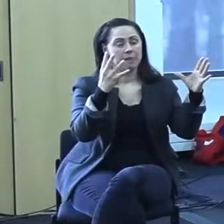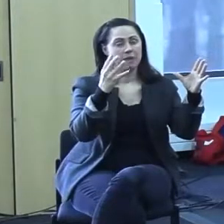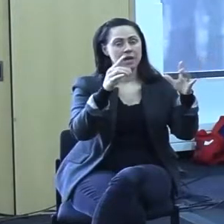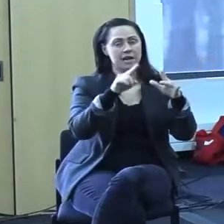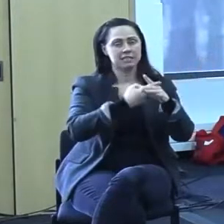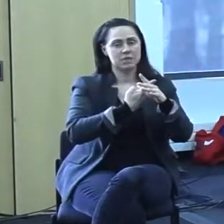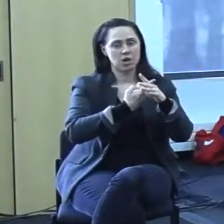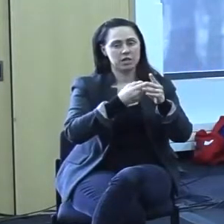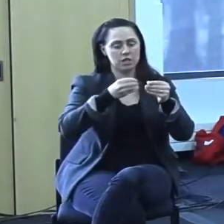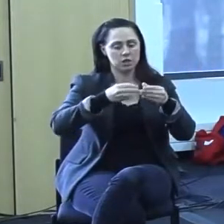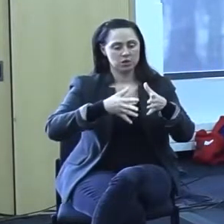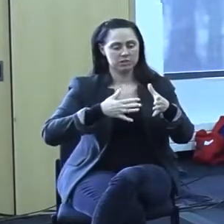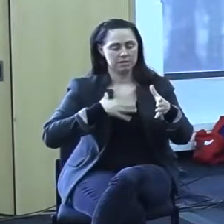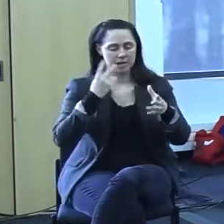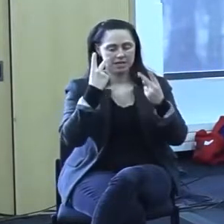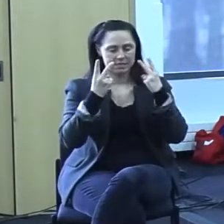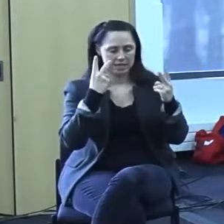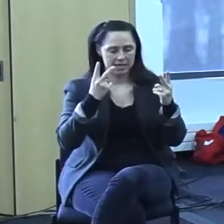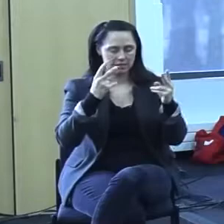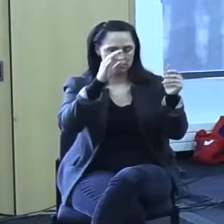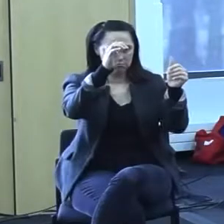started losing it when I was about